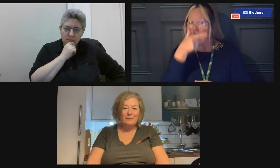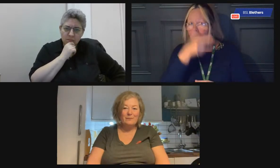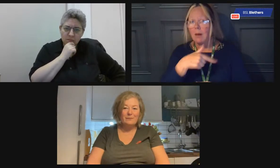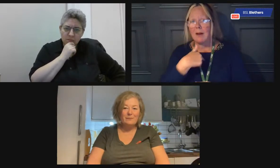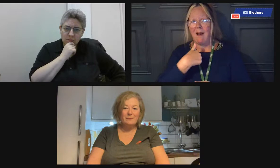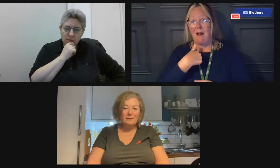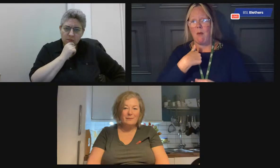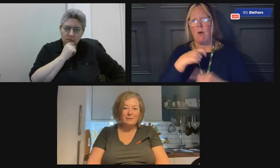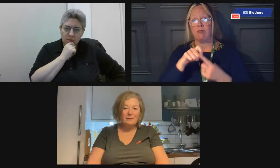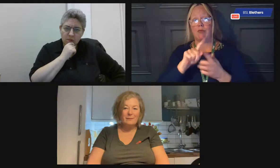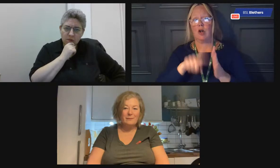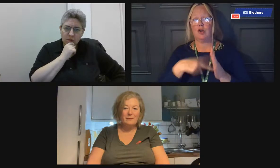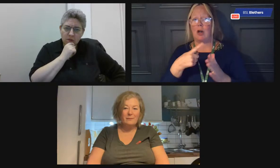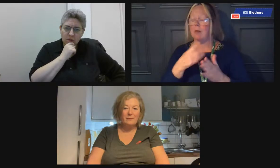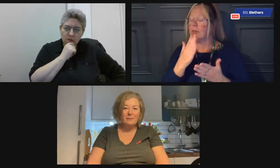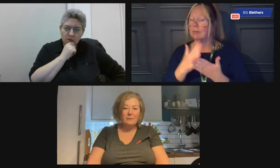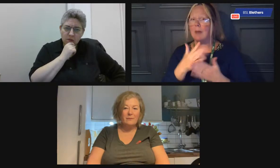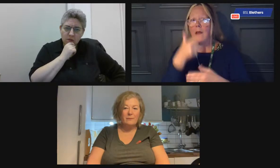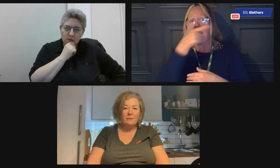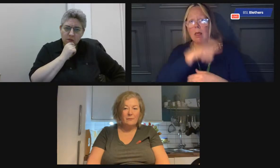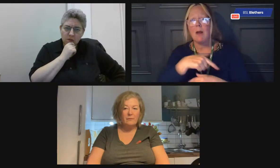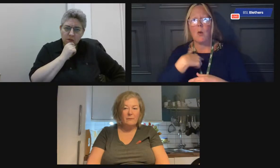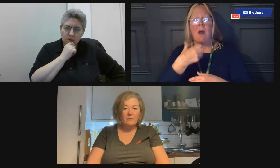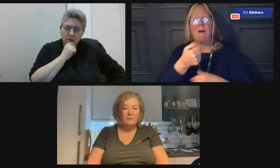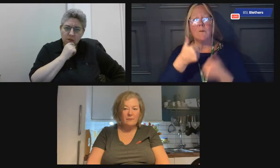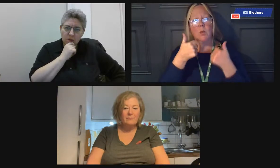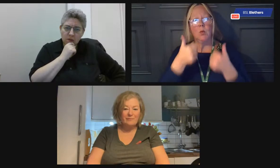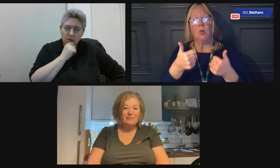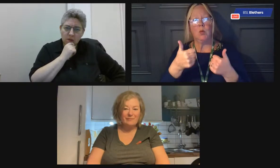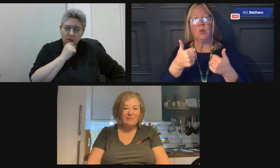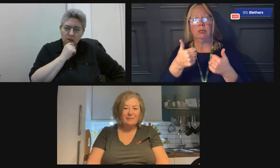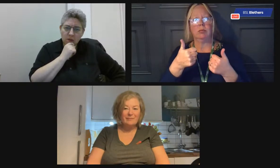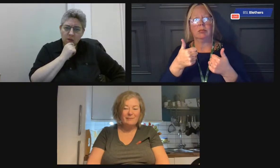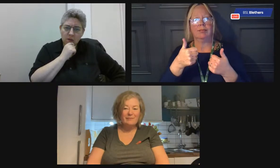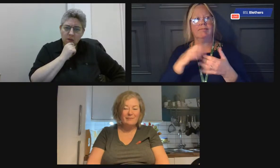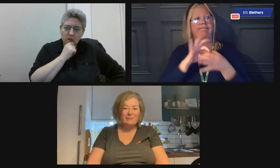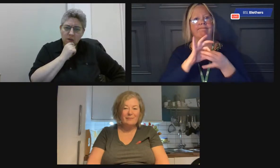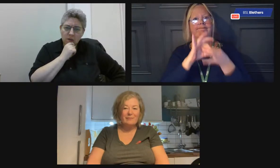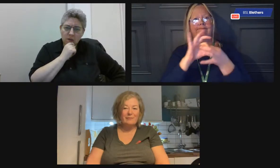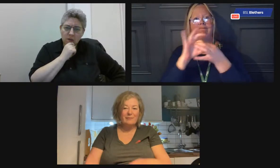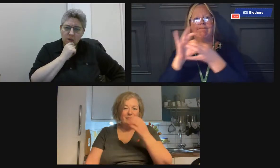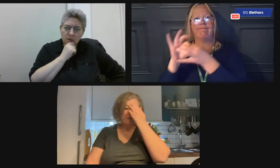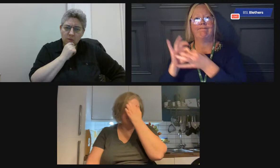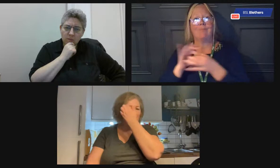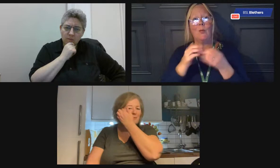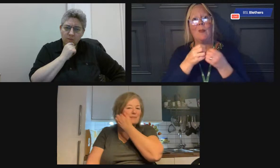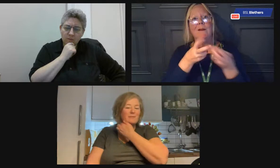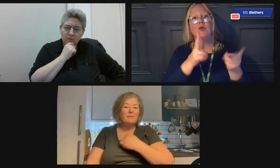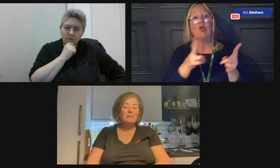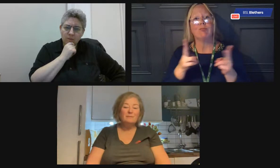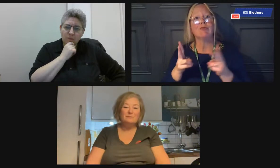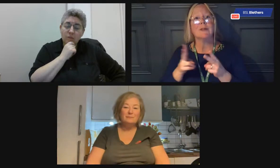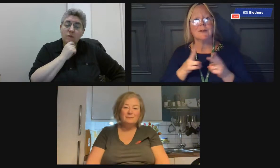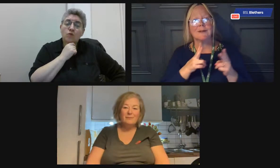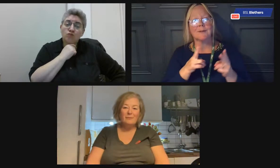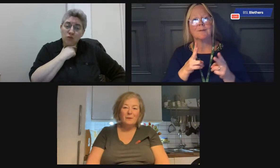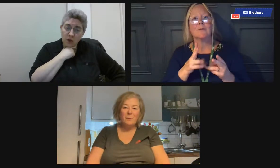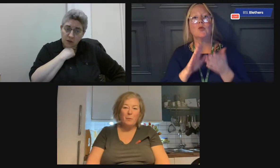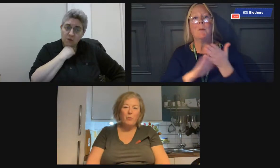Well, Oh, you, Nikki, you go for it. I would say we've been really lucky in our project. We've been really lucky. We have